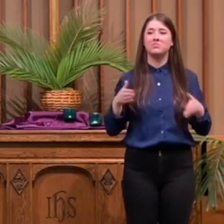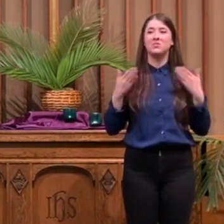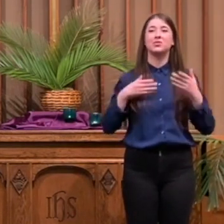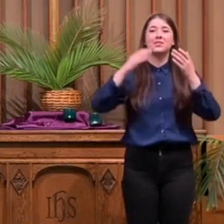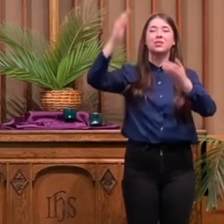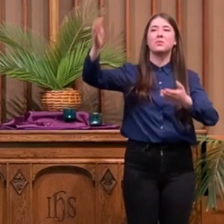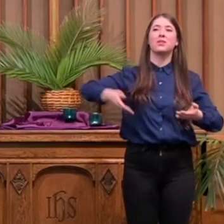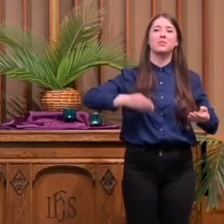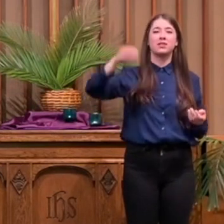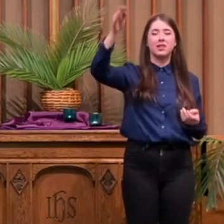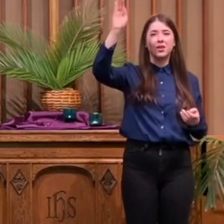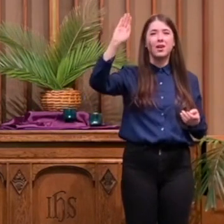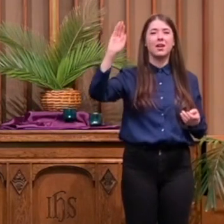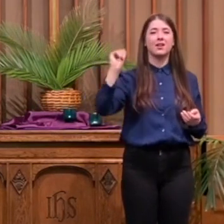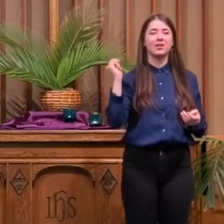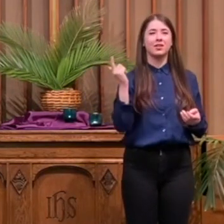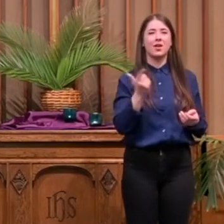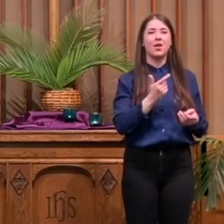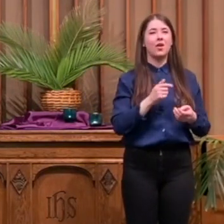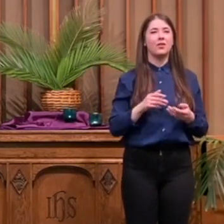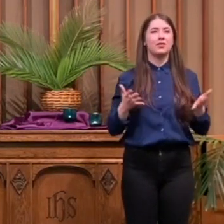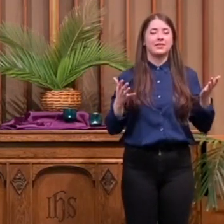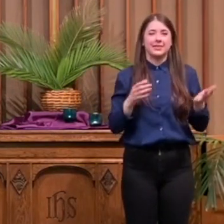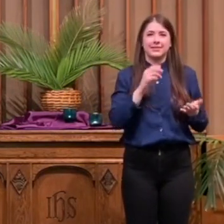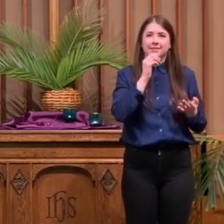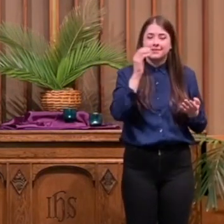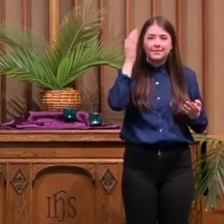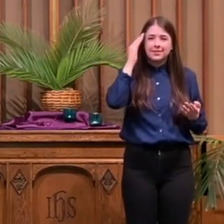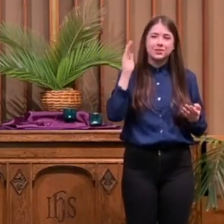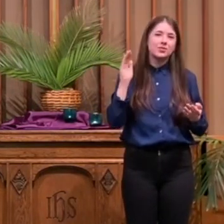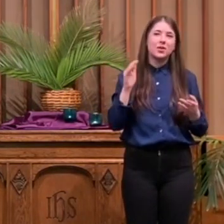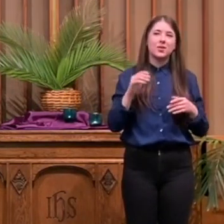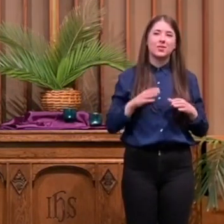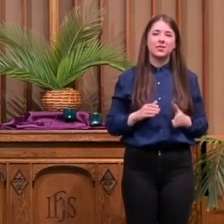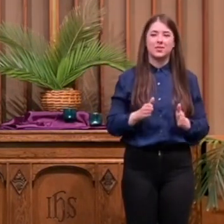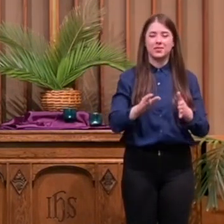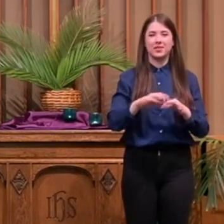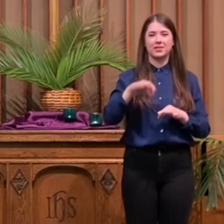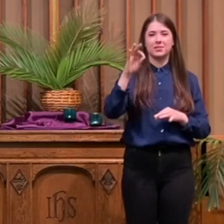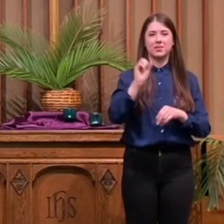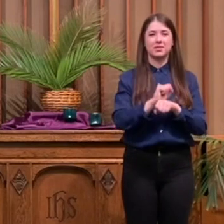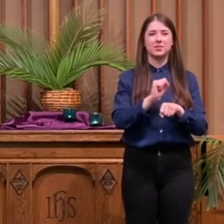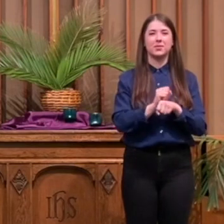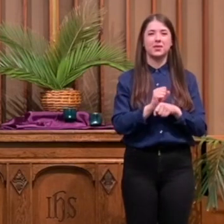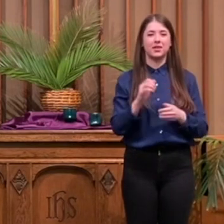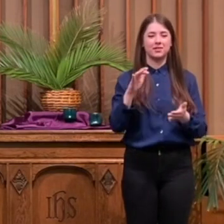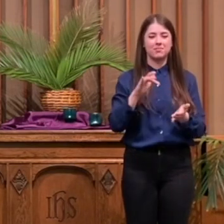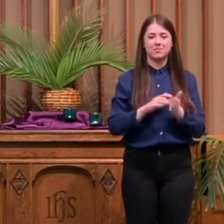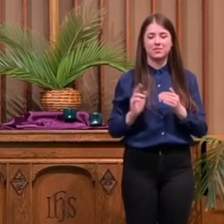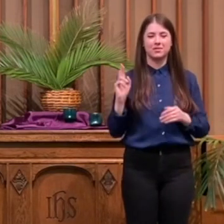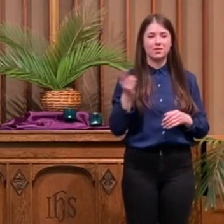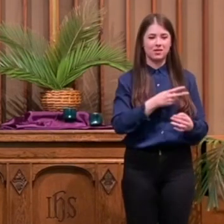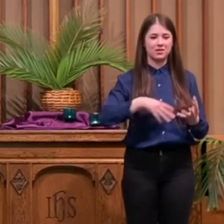and all the unexpected ways the Spirit is at work in the midst of us and in